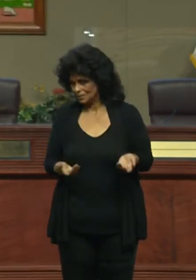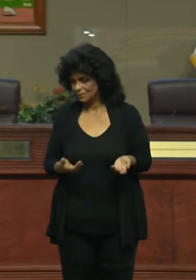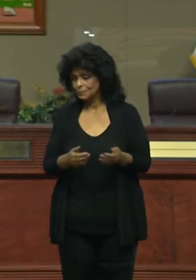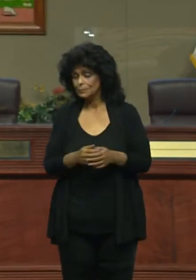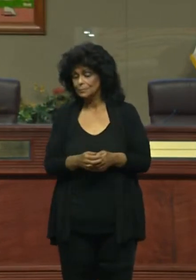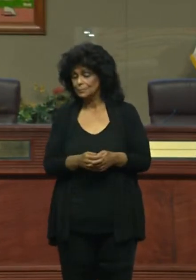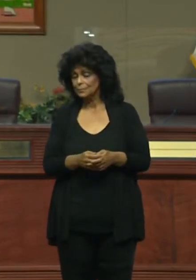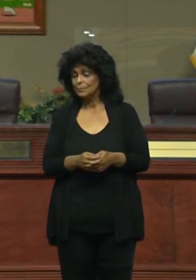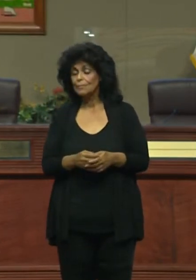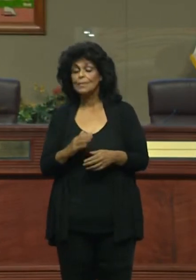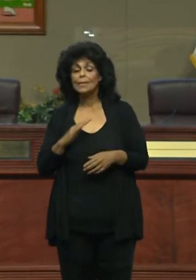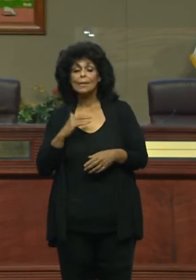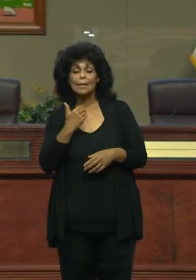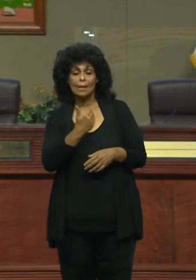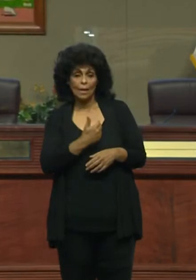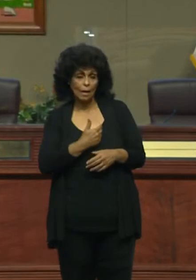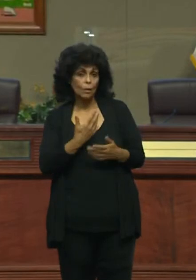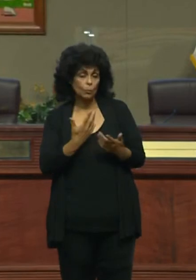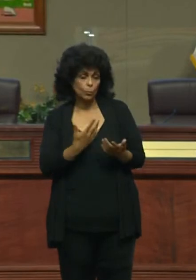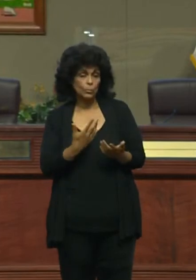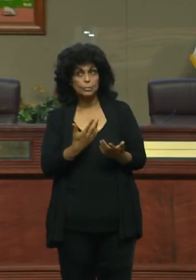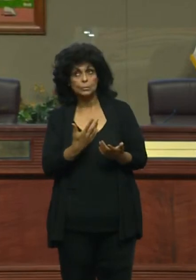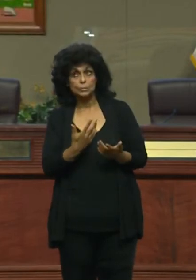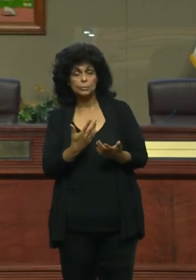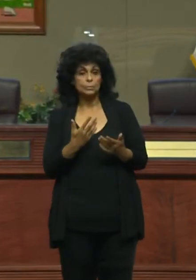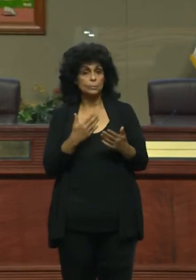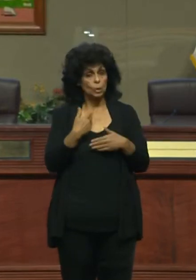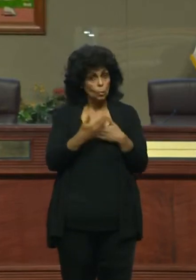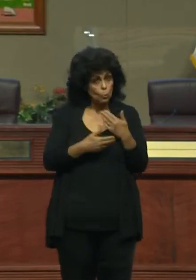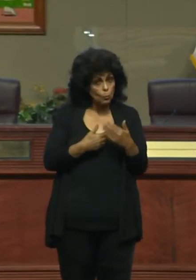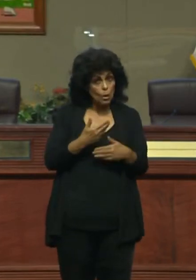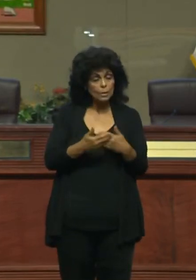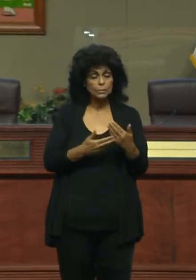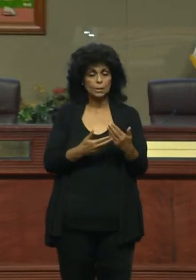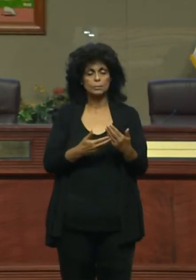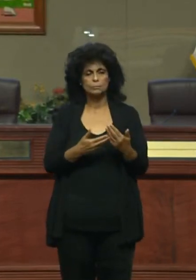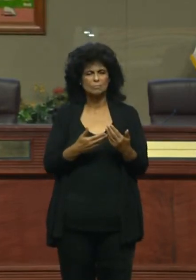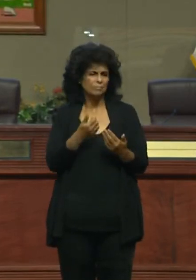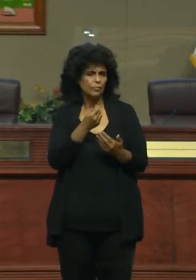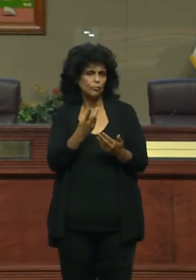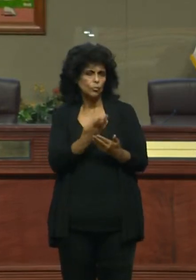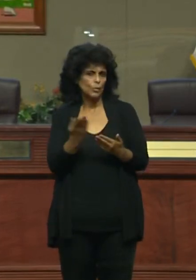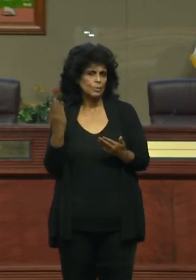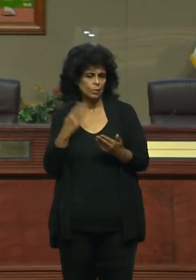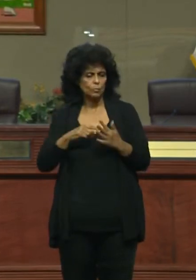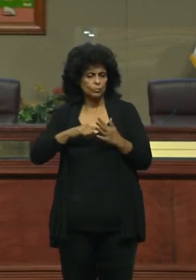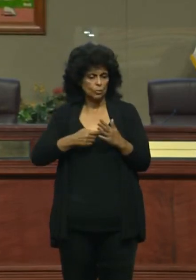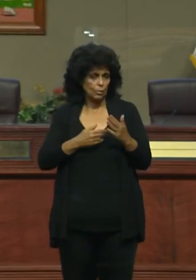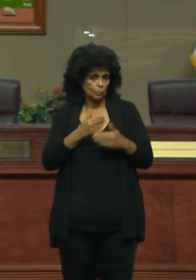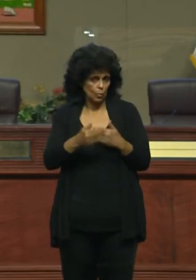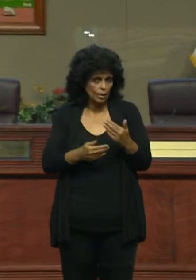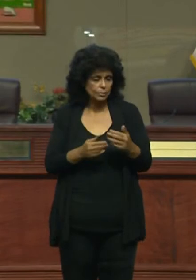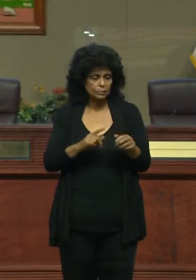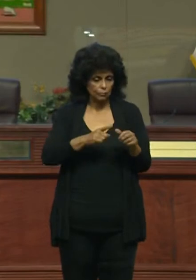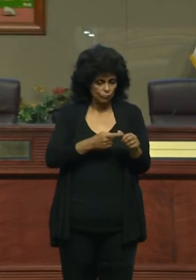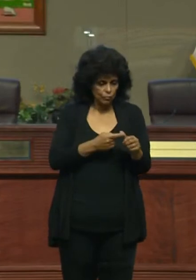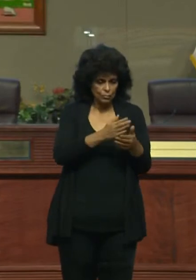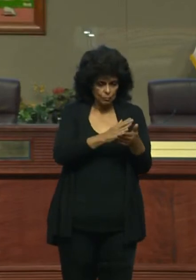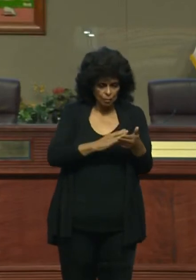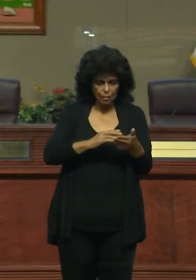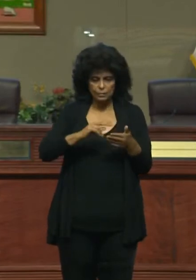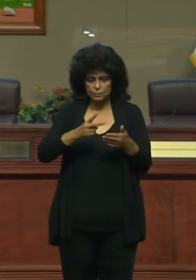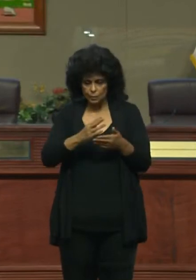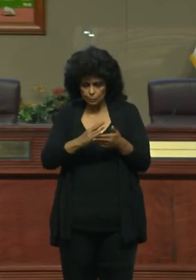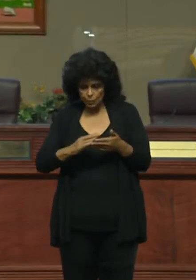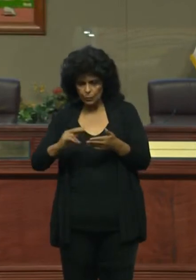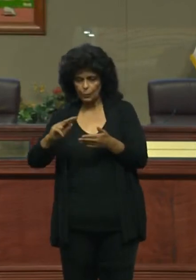that was recommended a couple of weeks ago now was, in my humble opinion, a sensible